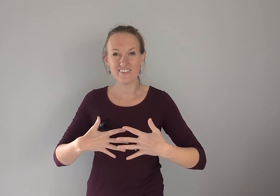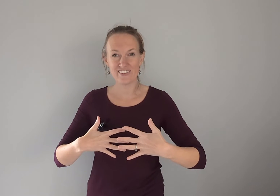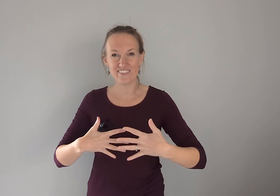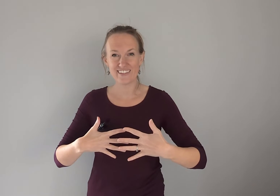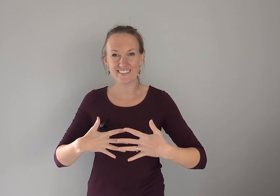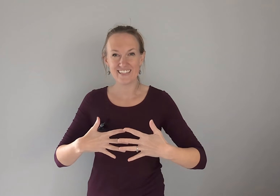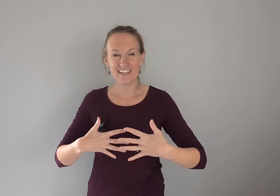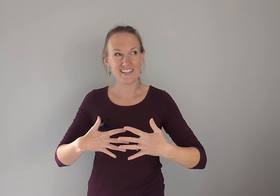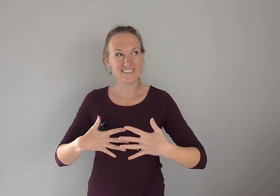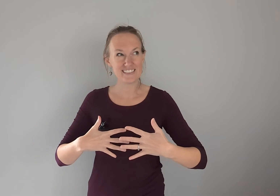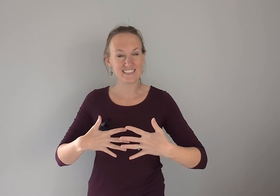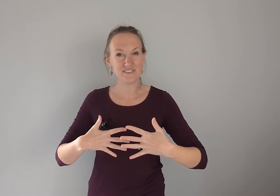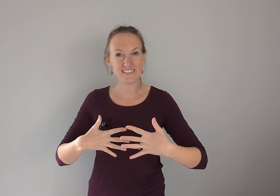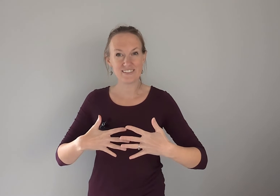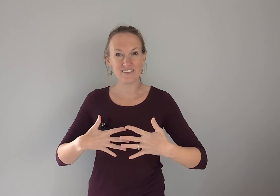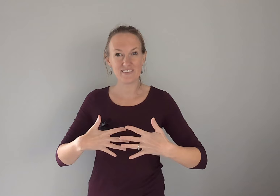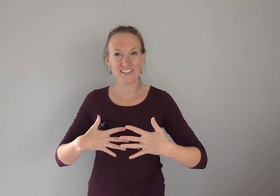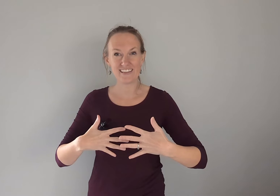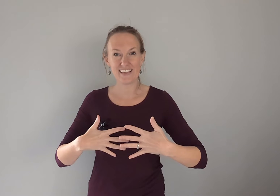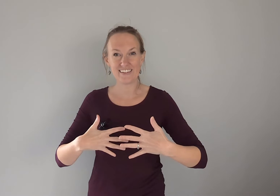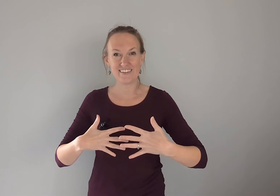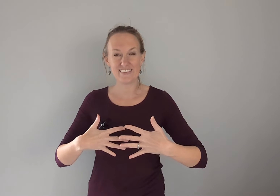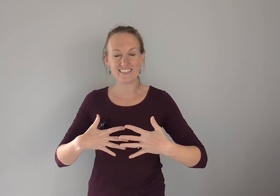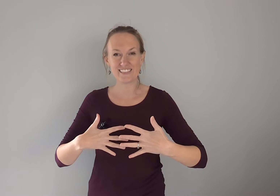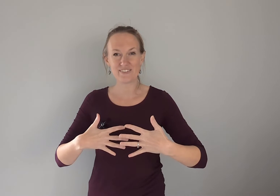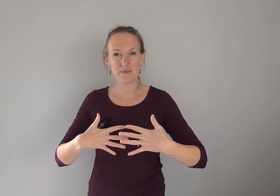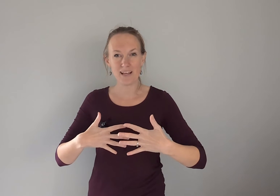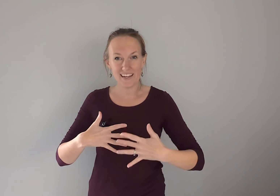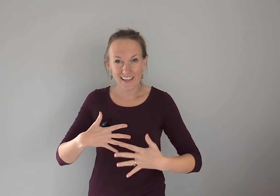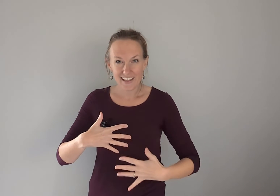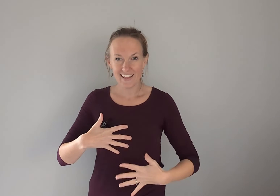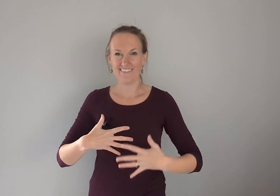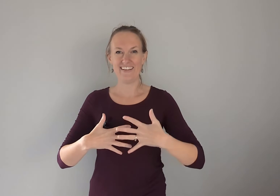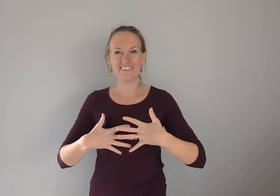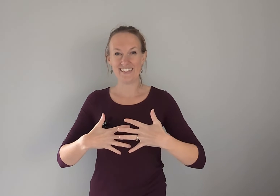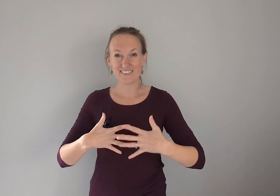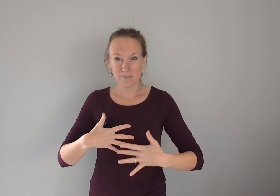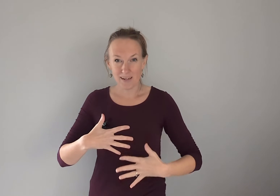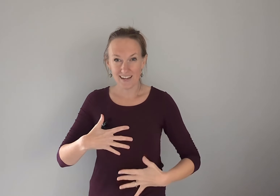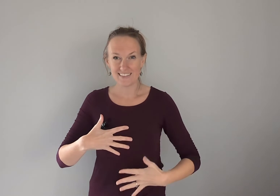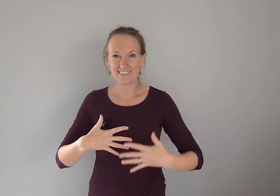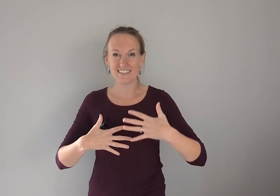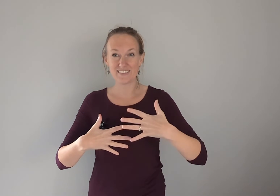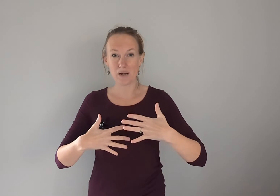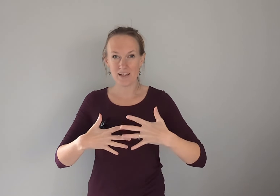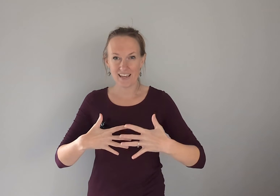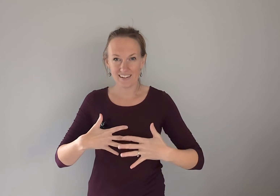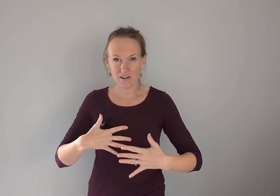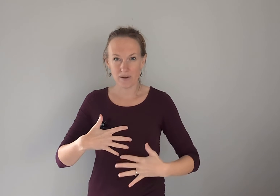If you learned with us, I think was it 2 weeks ago that we did thank you, Jesus, for the blood? We learned this, blood. So take your dominant hand, kind of wiggle